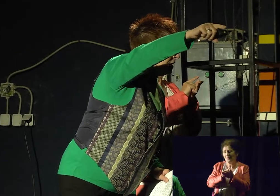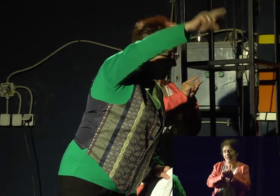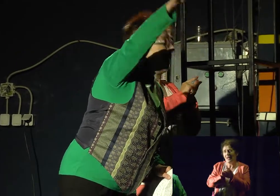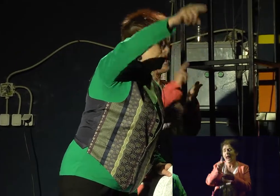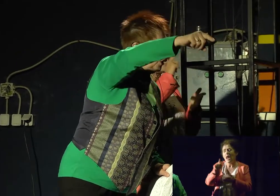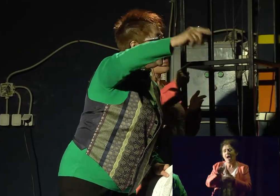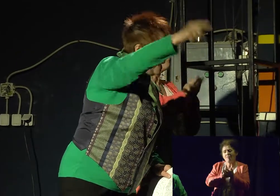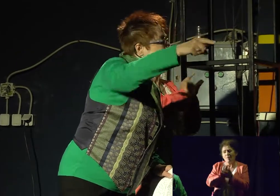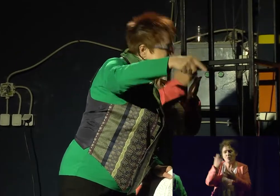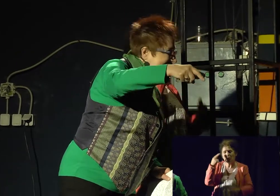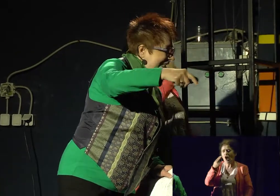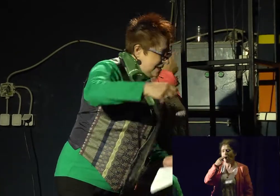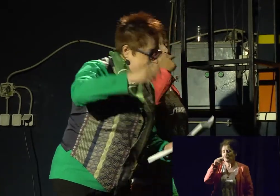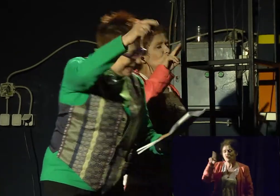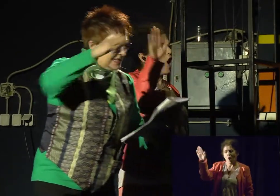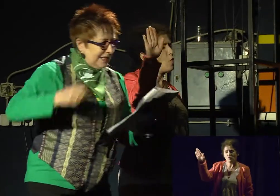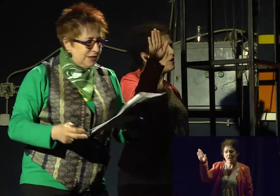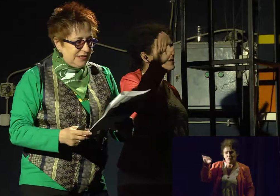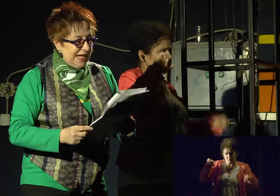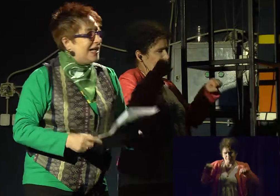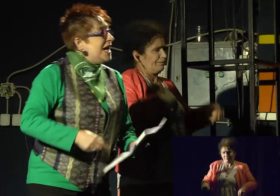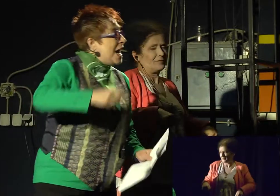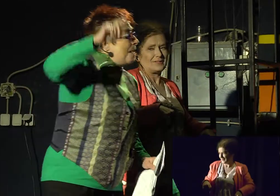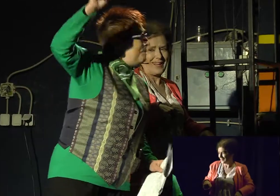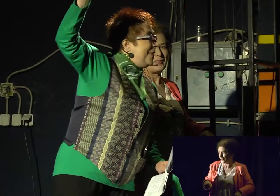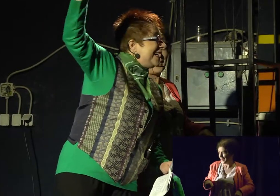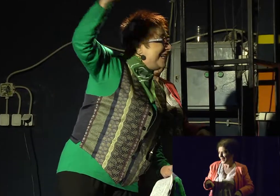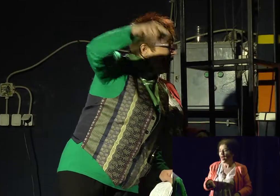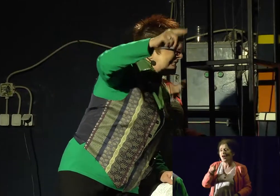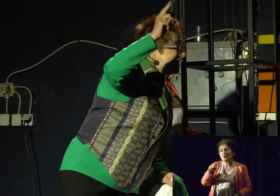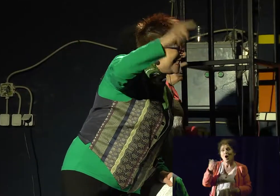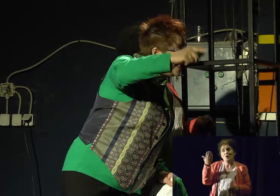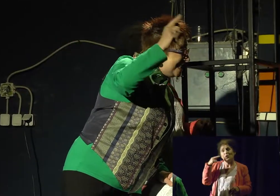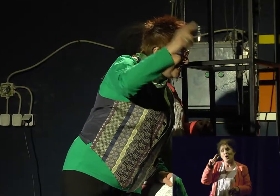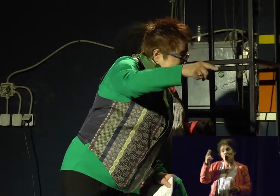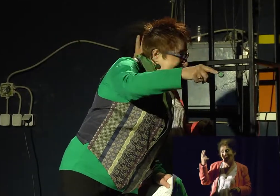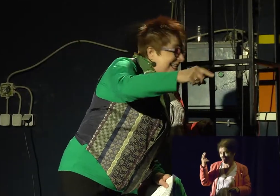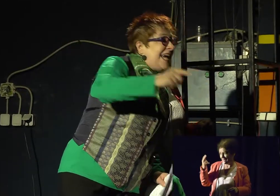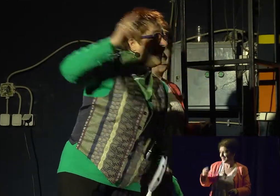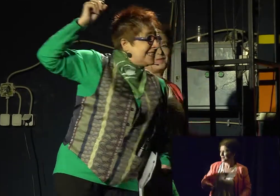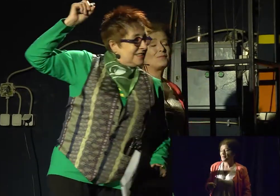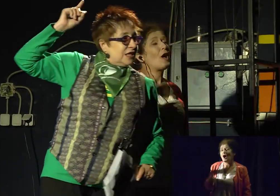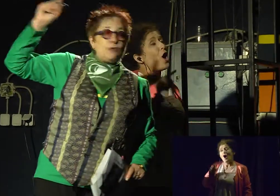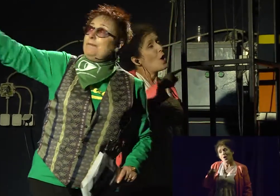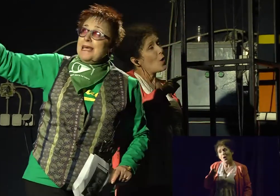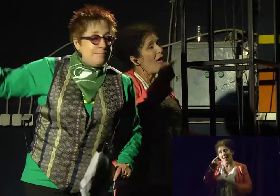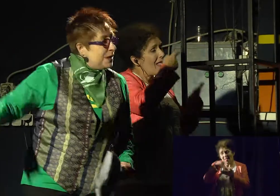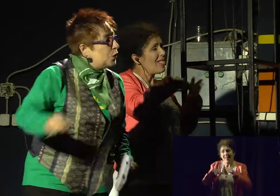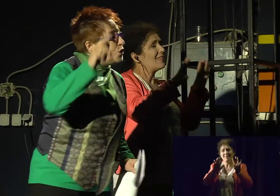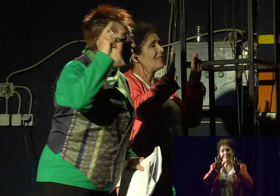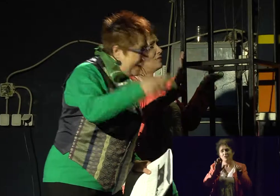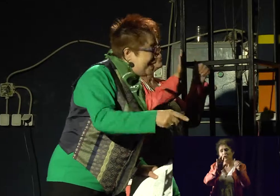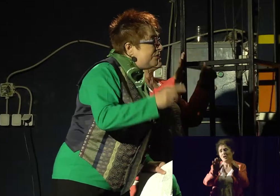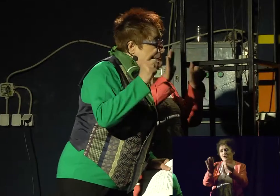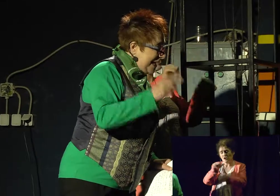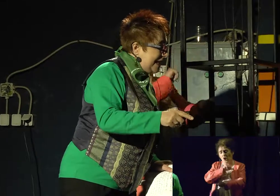Yes. Good, now he's dead. That's another good thing. But in 1966, he dealt a crippling blow